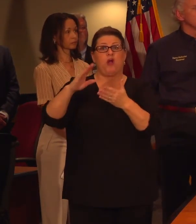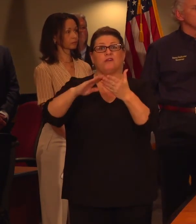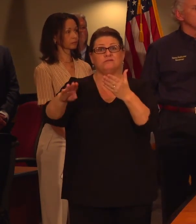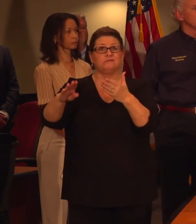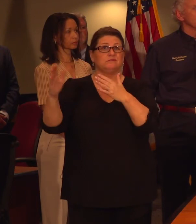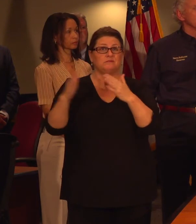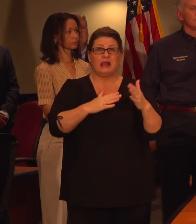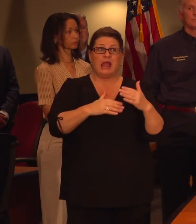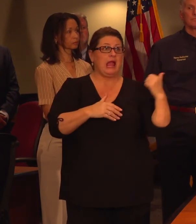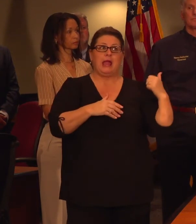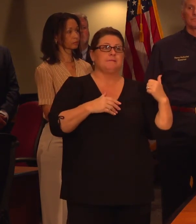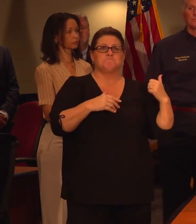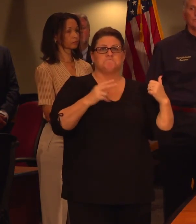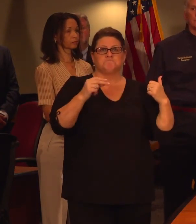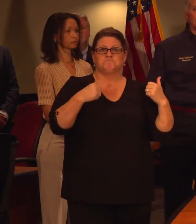So we're out of my lane.